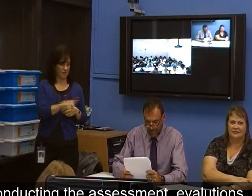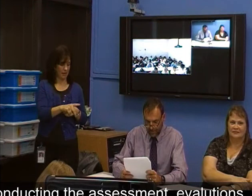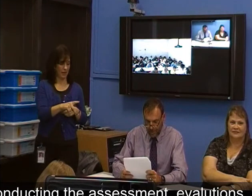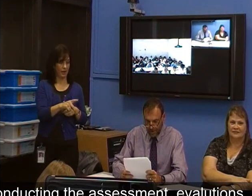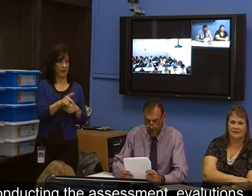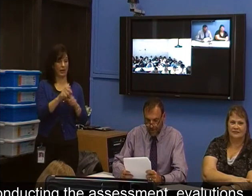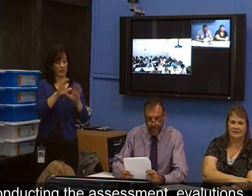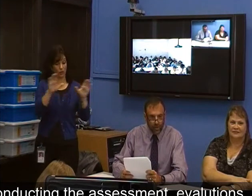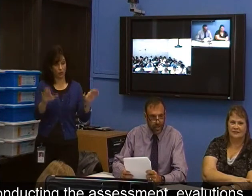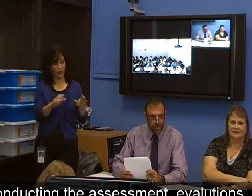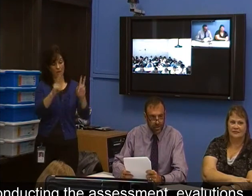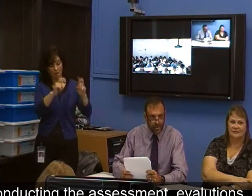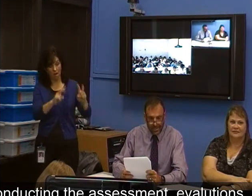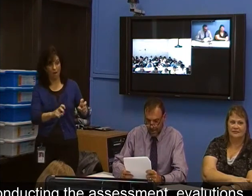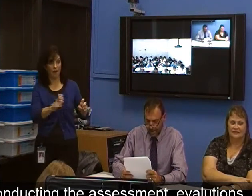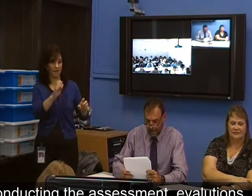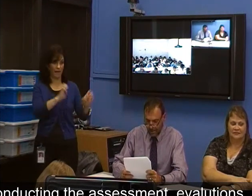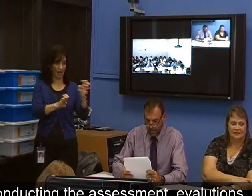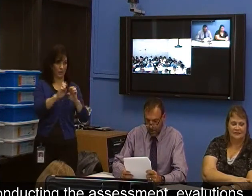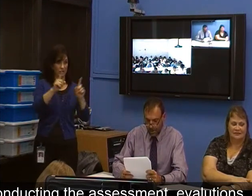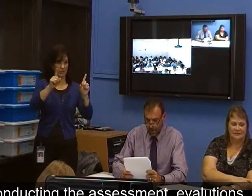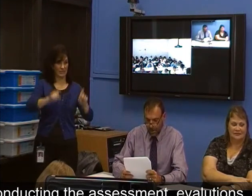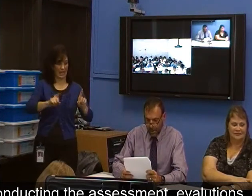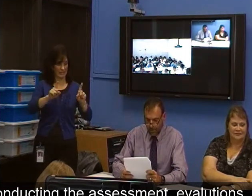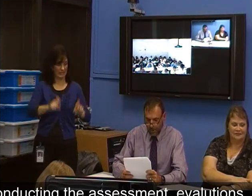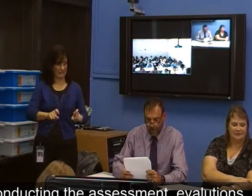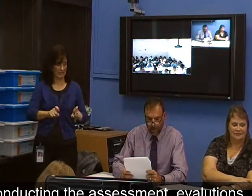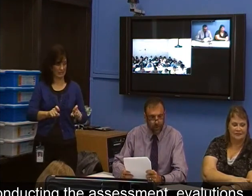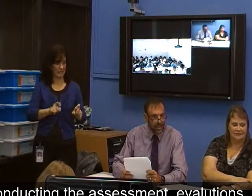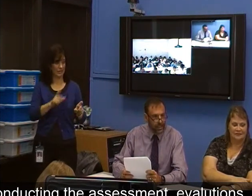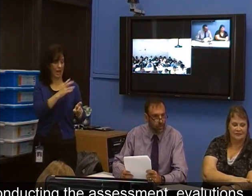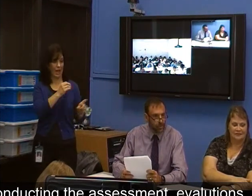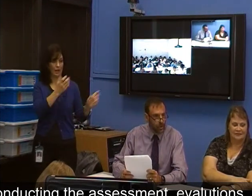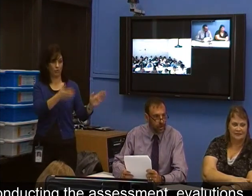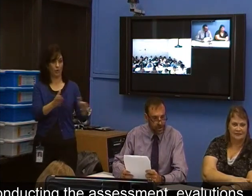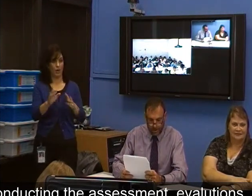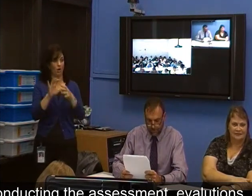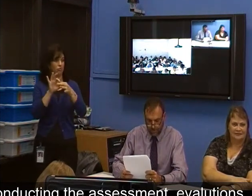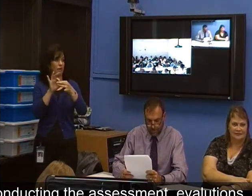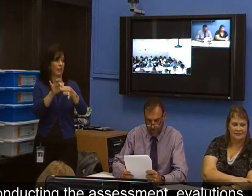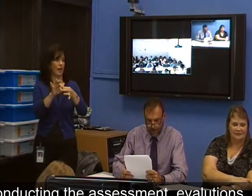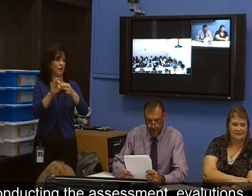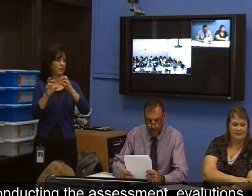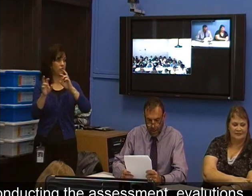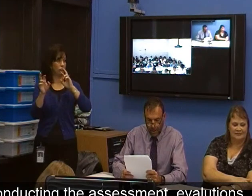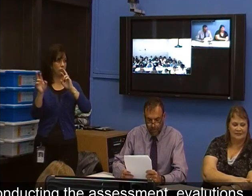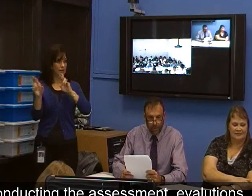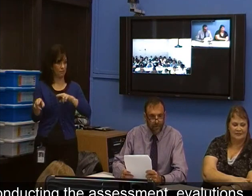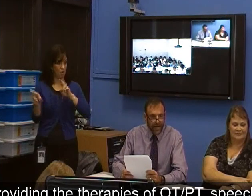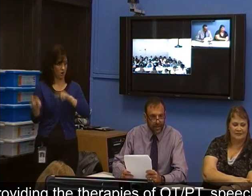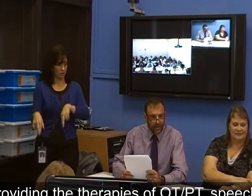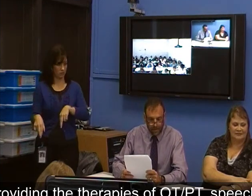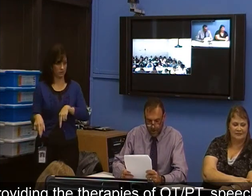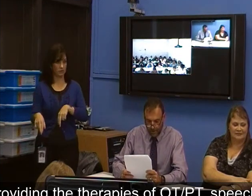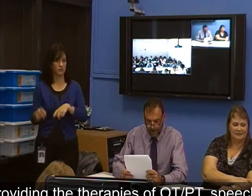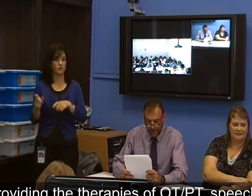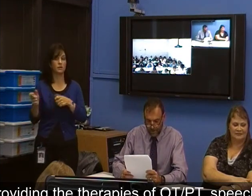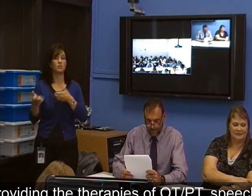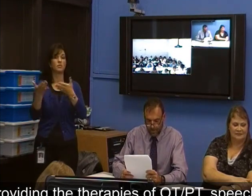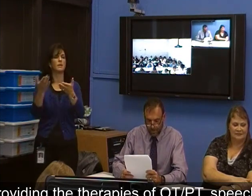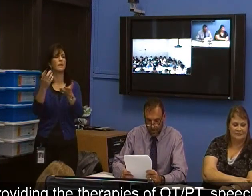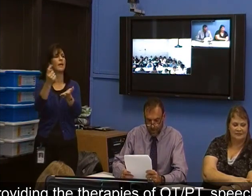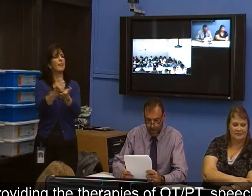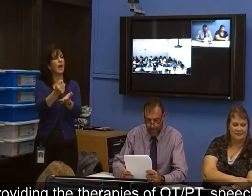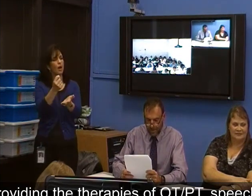Conducting the assessment, evaluations, testing, and preparing related reports. Providing the